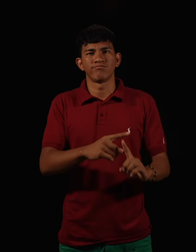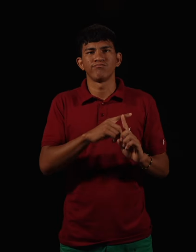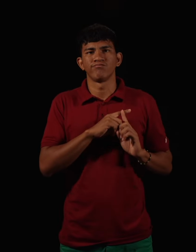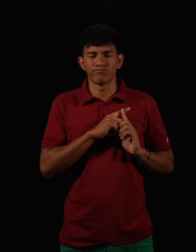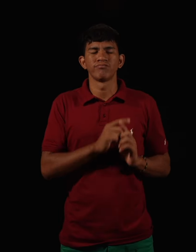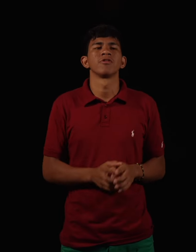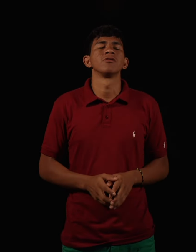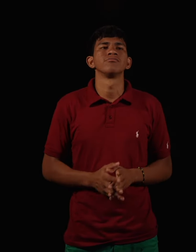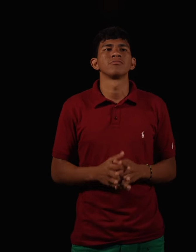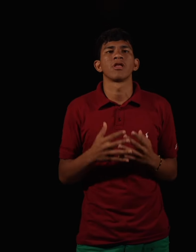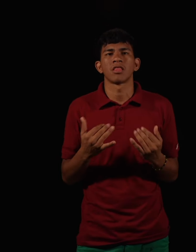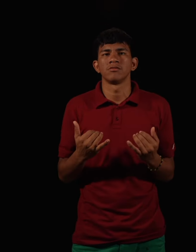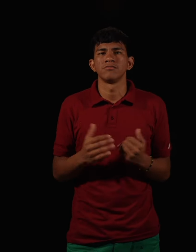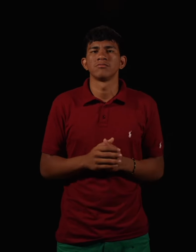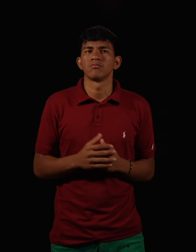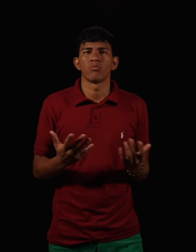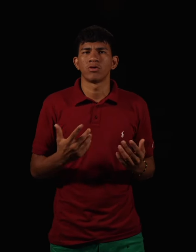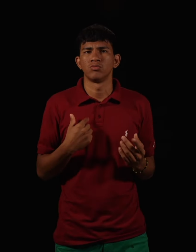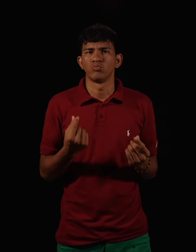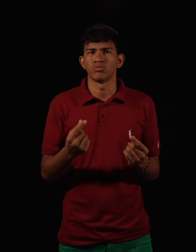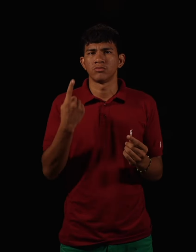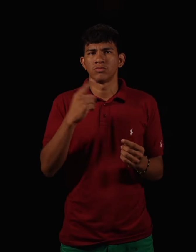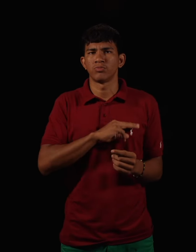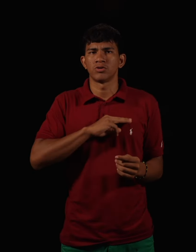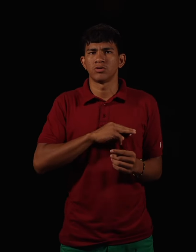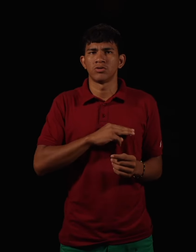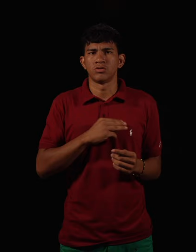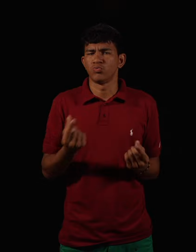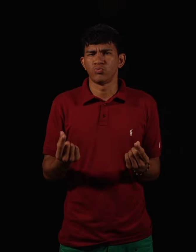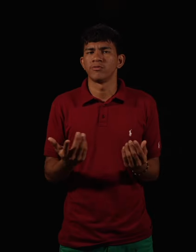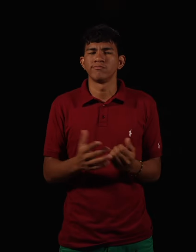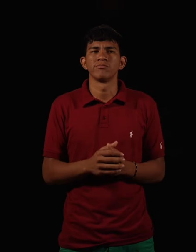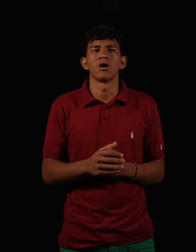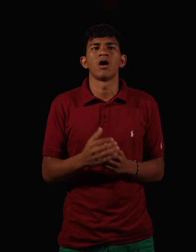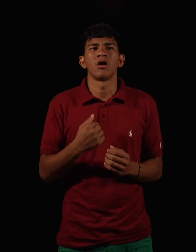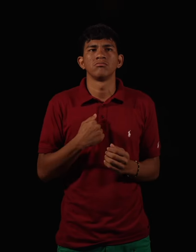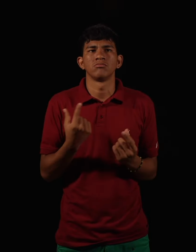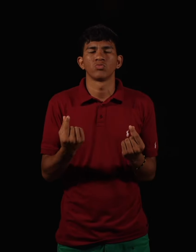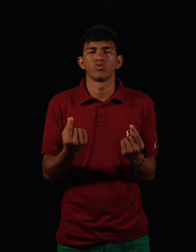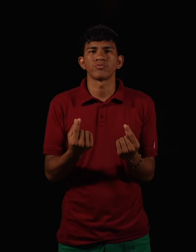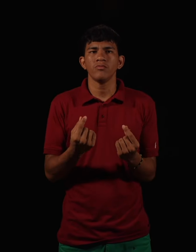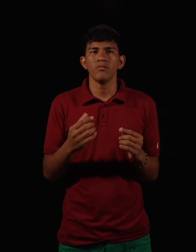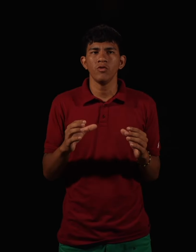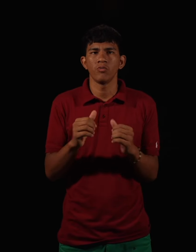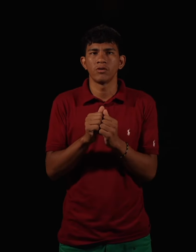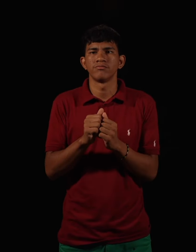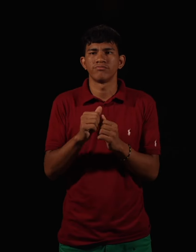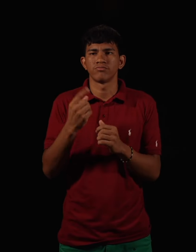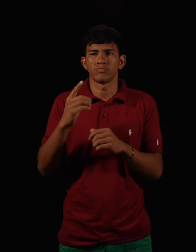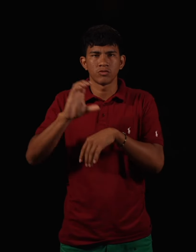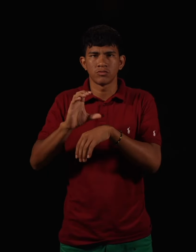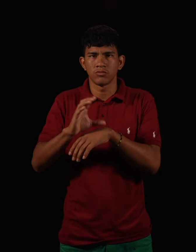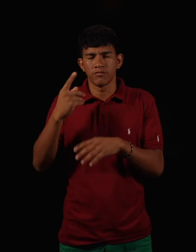about becoming a Christian, disciple of Christ. I answered those questions, and then we prayed together, and I became a disciple of Christ and a Christian.